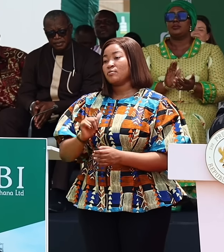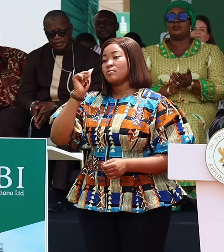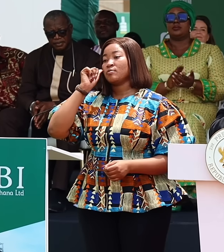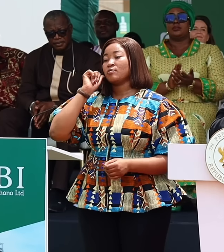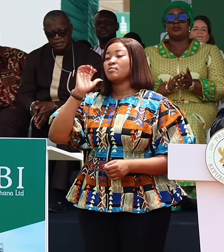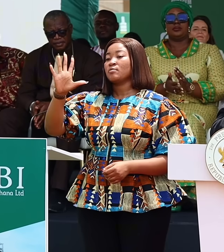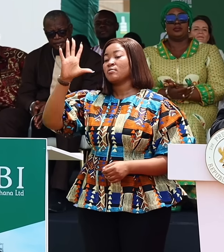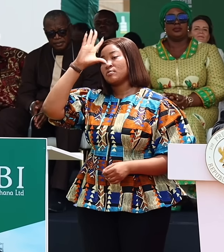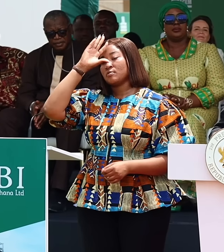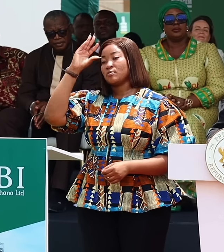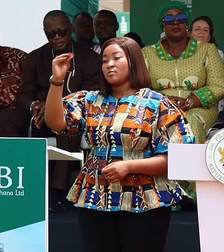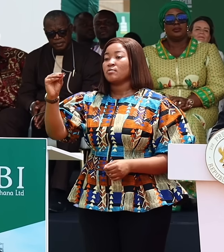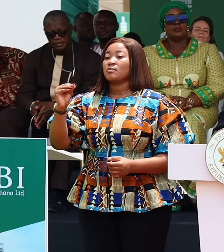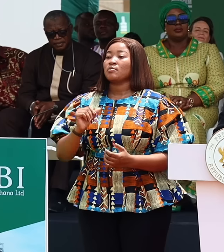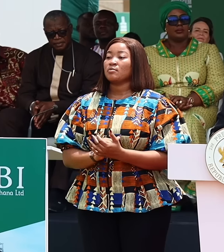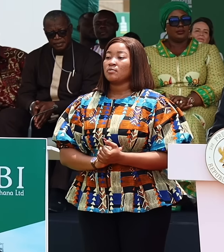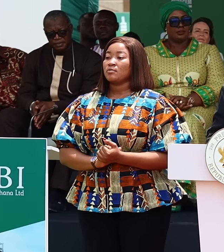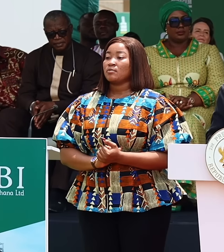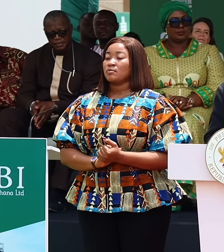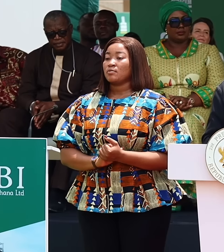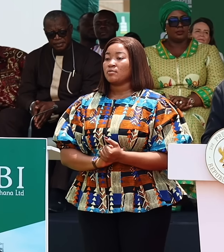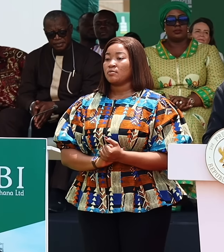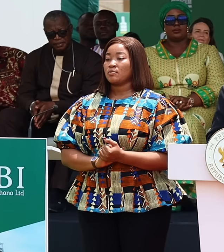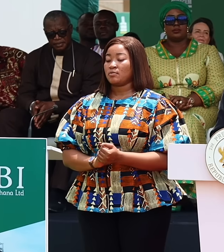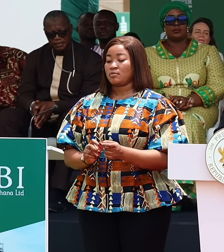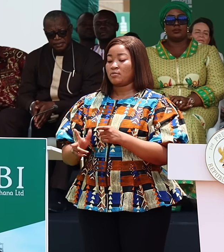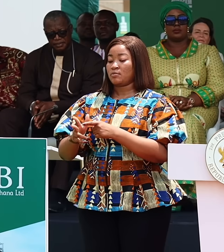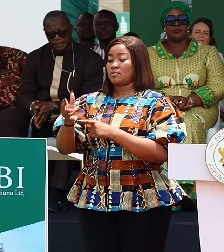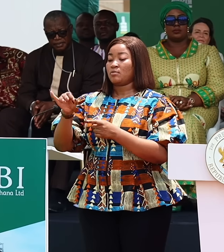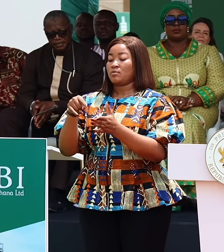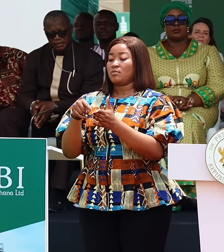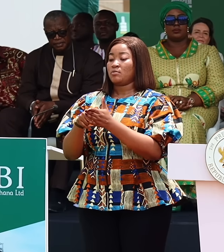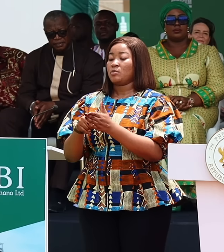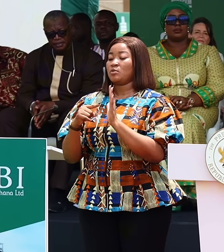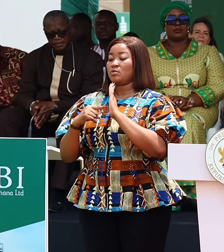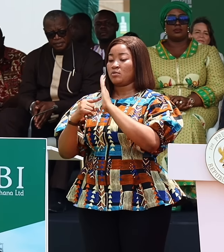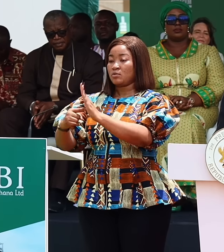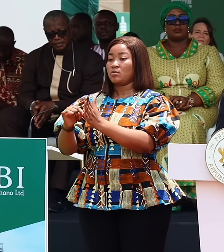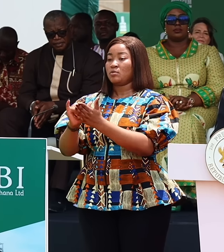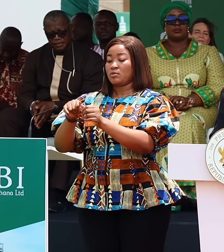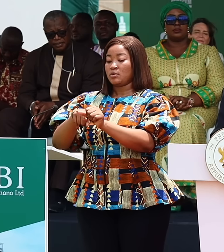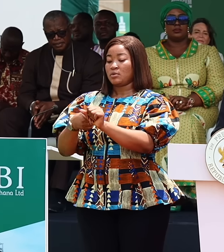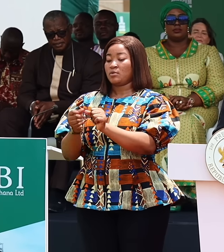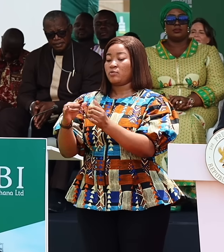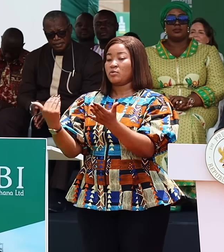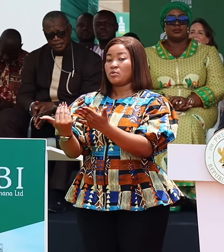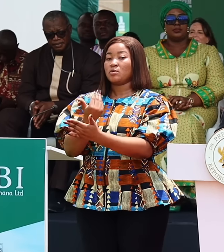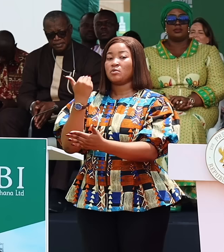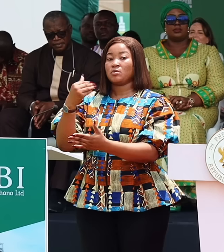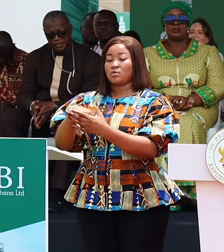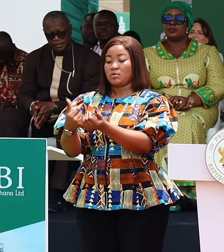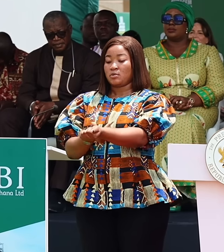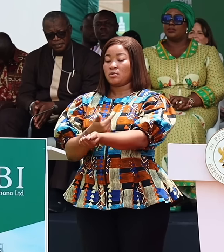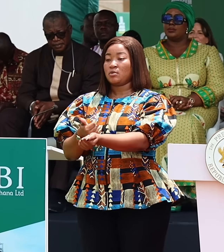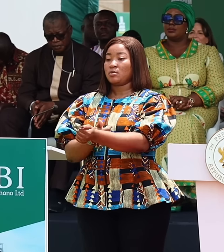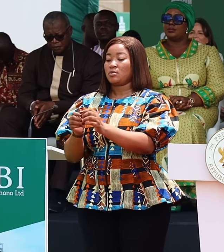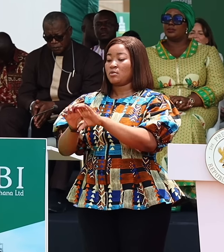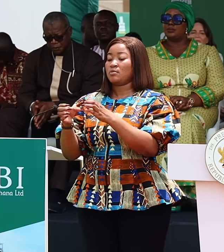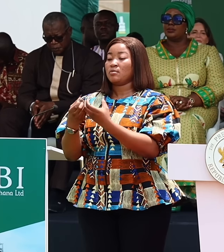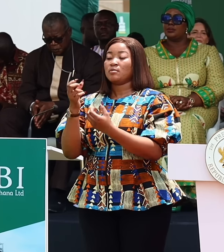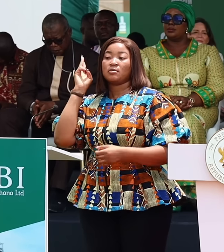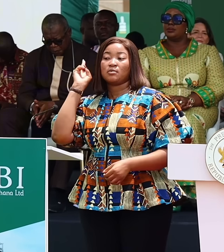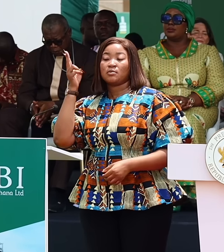Distinguished ladies and gentlemen, the commissioning of this facility signifies the start of a new chapter in Ghana's industrial